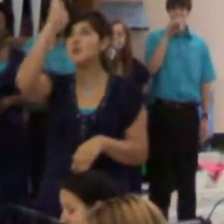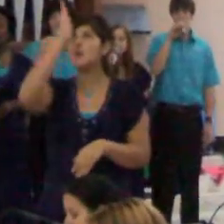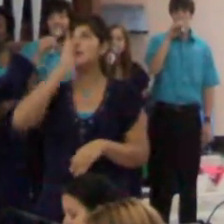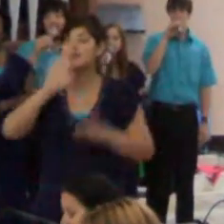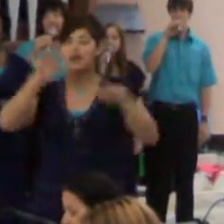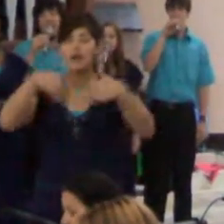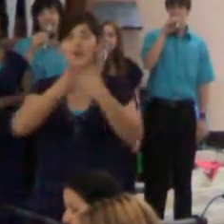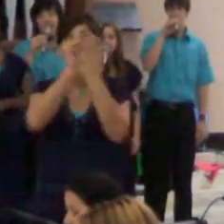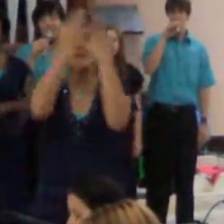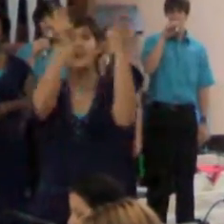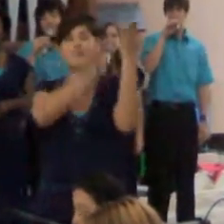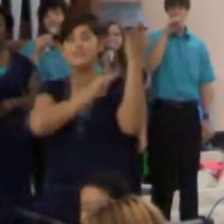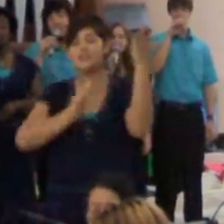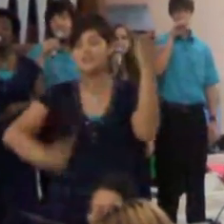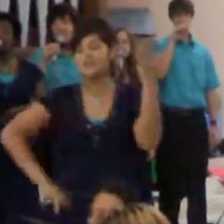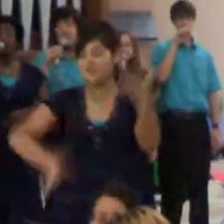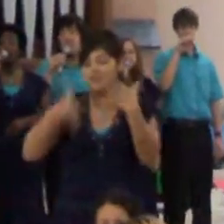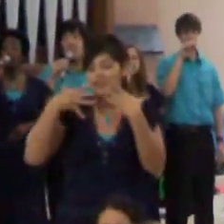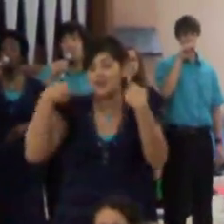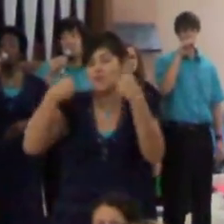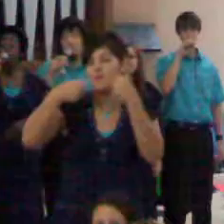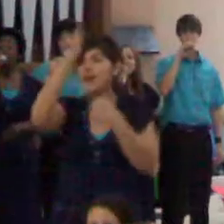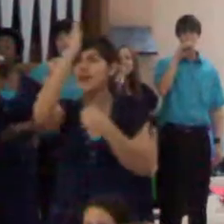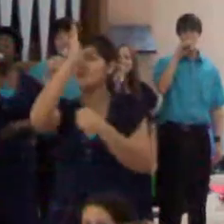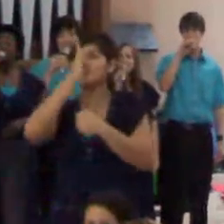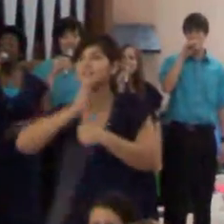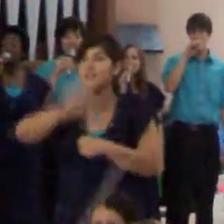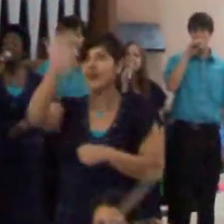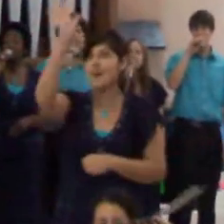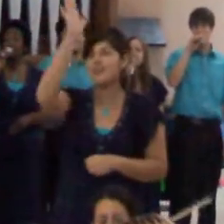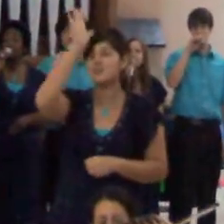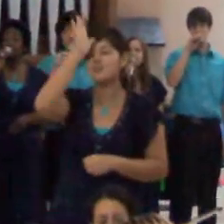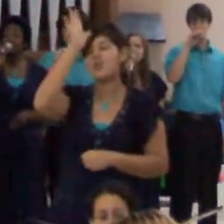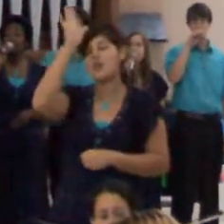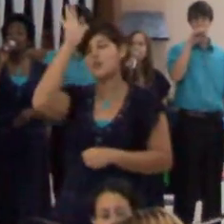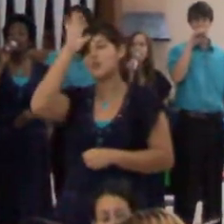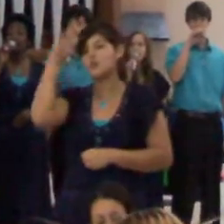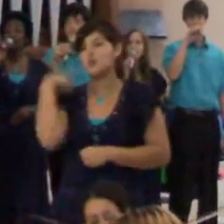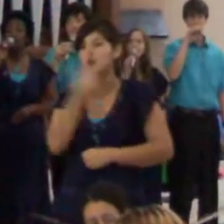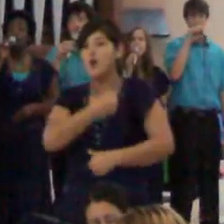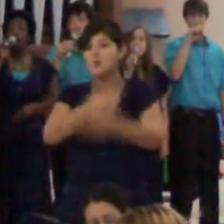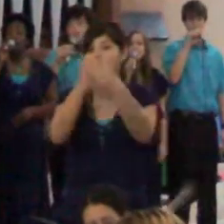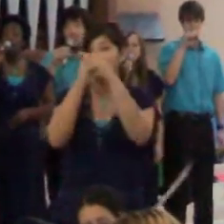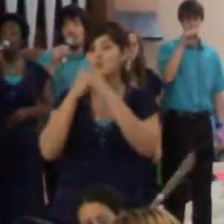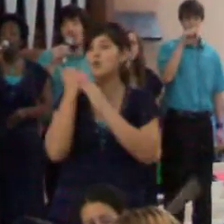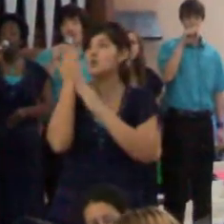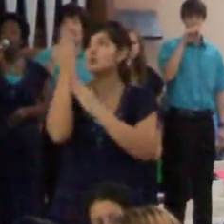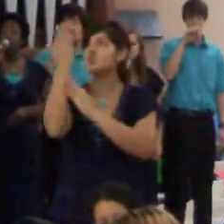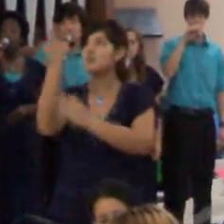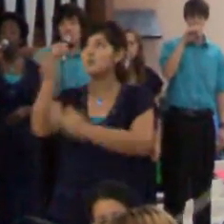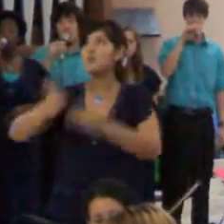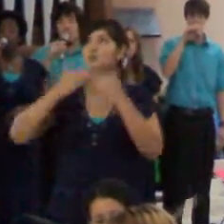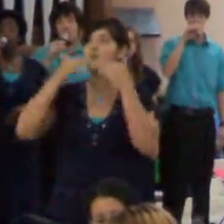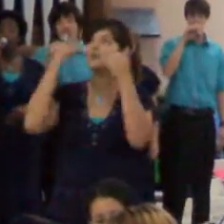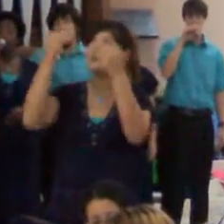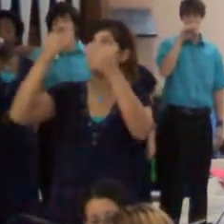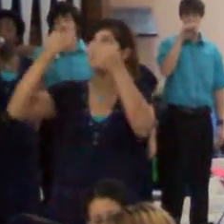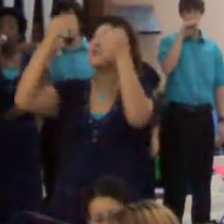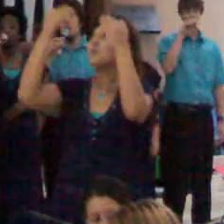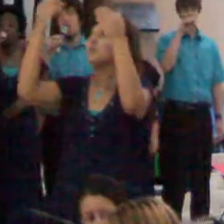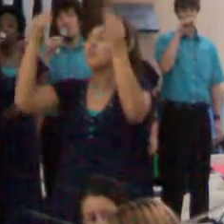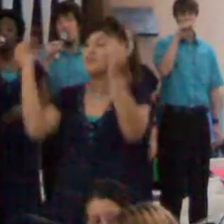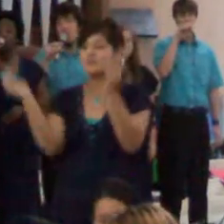pe God Heaven Almighty God and father we worship you